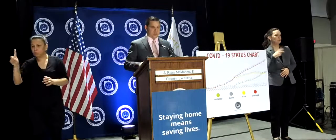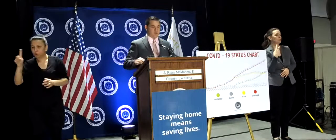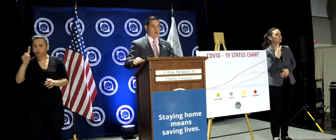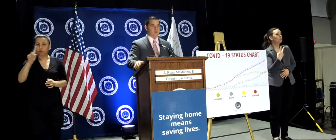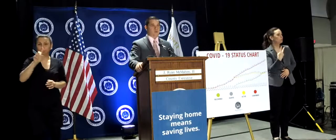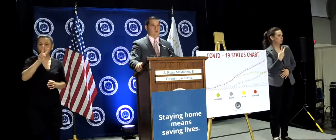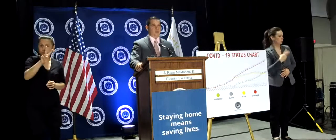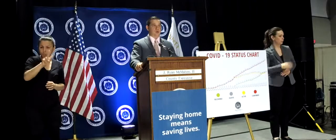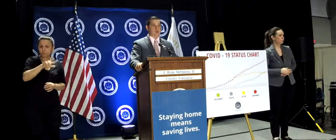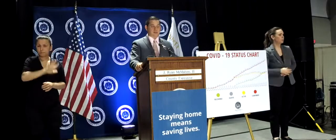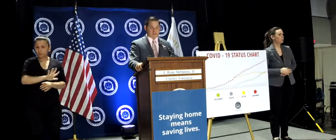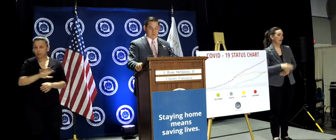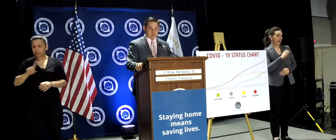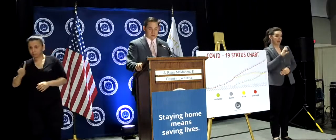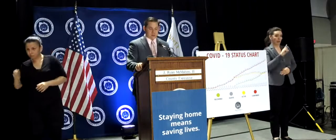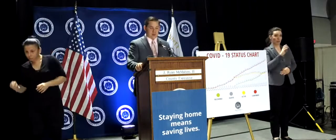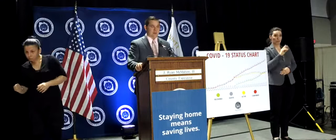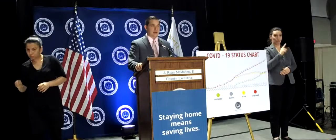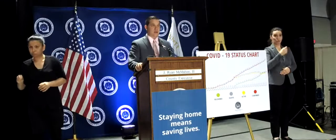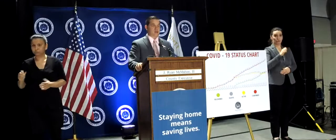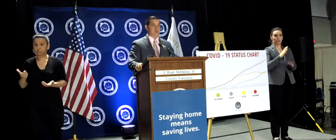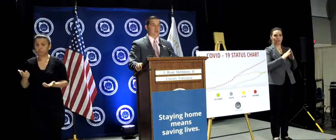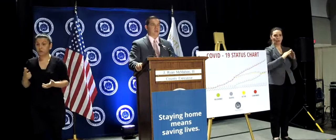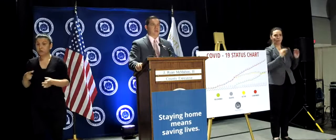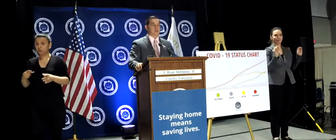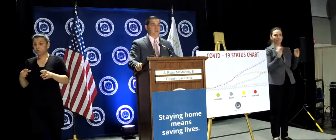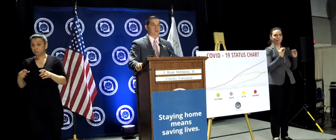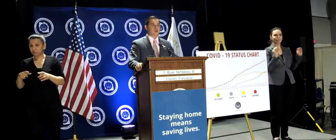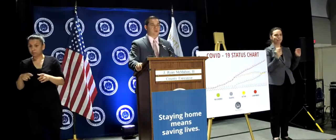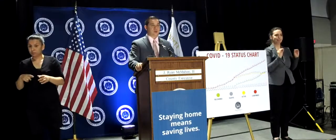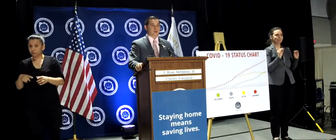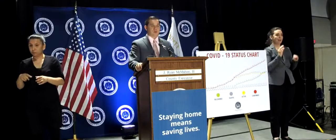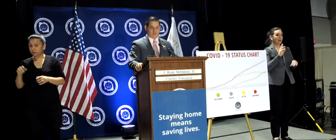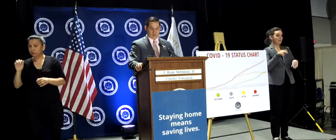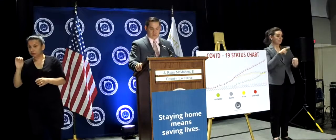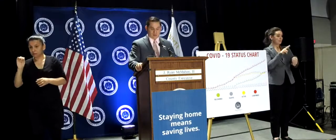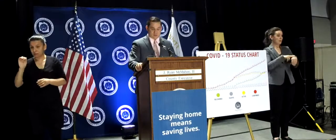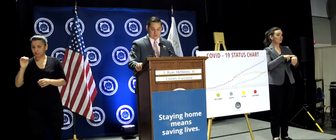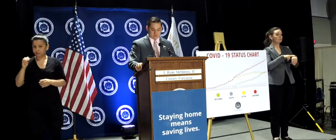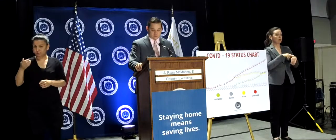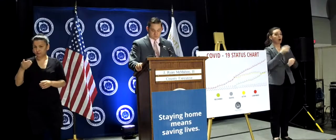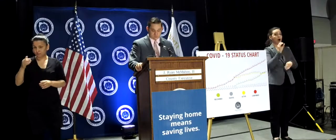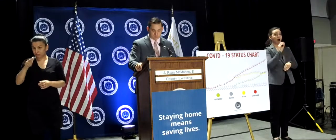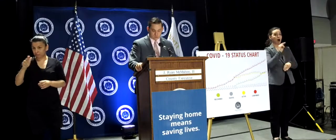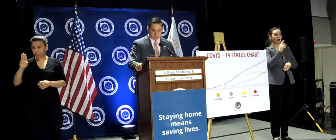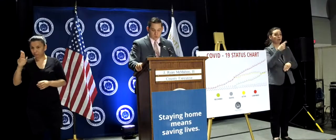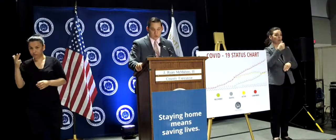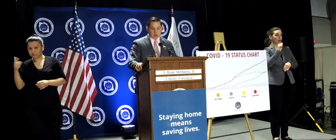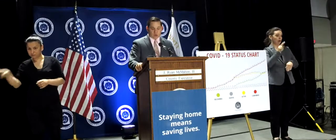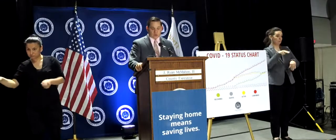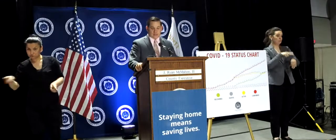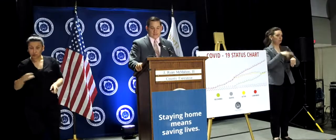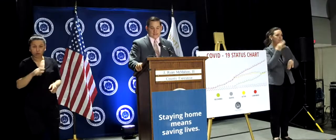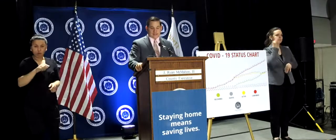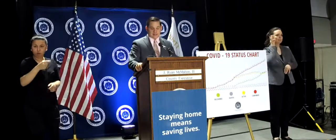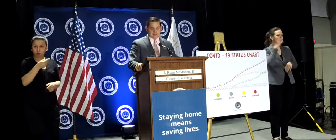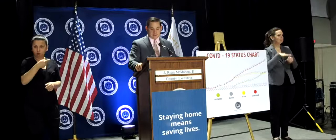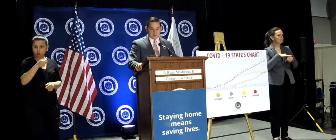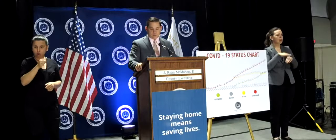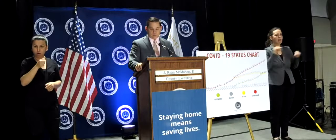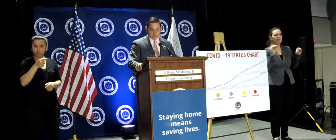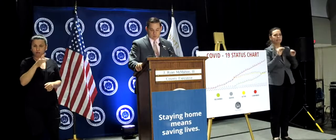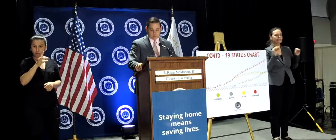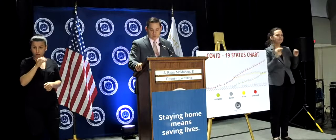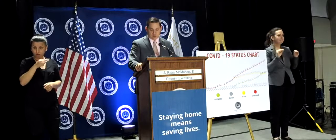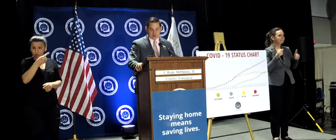Elbridge still with 0 cases, and the Onondaga Nation still with 0 confirmed cases. Related to